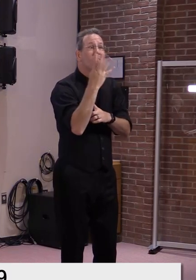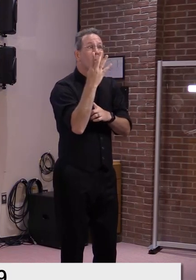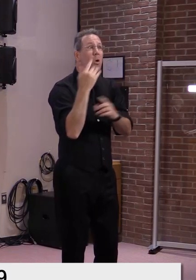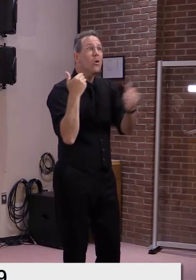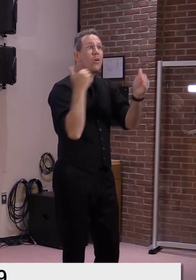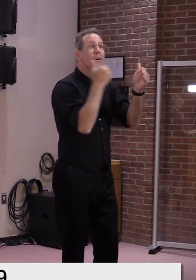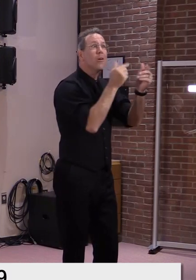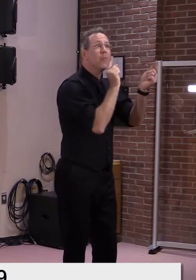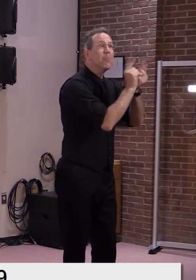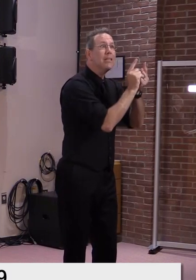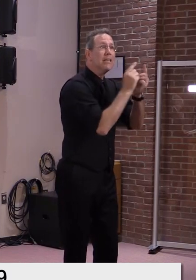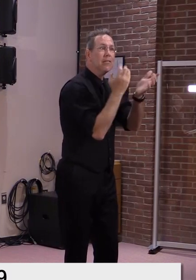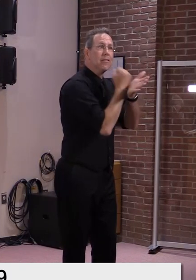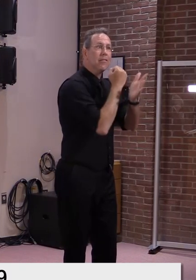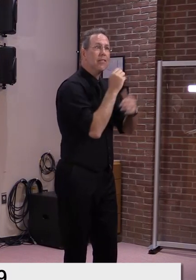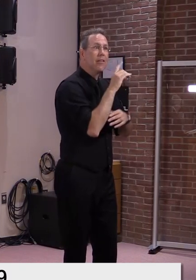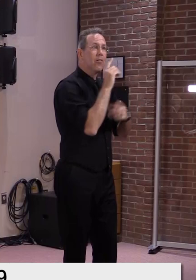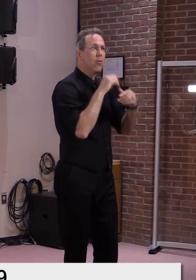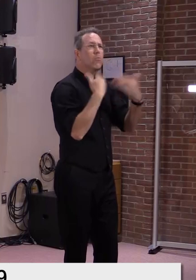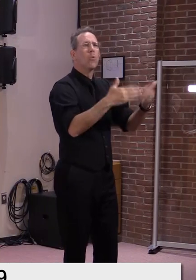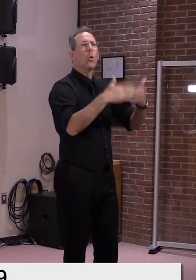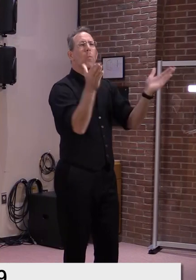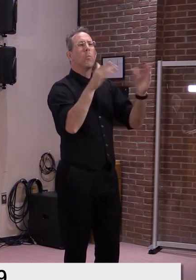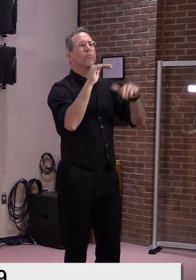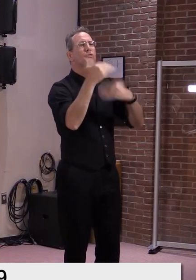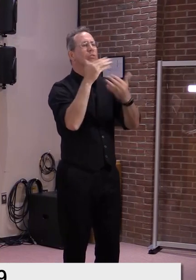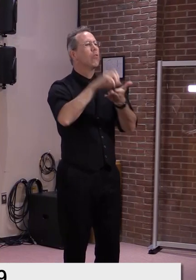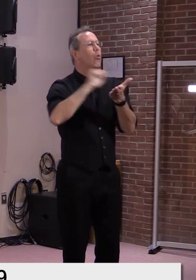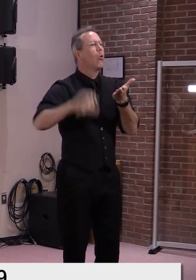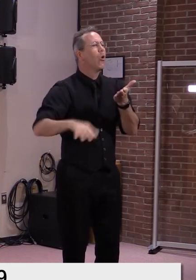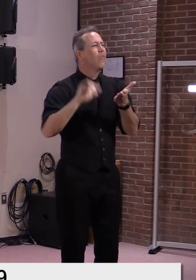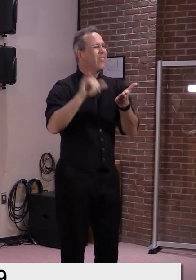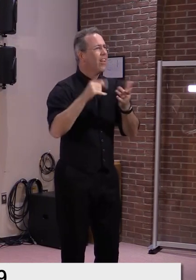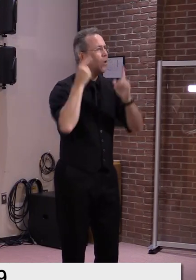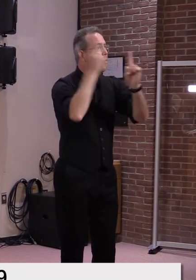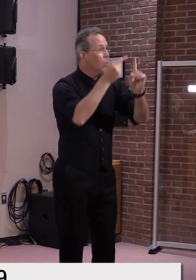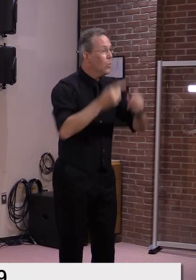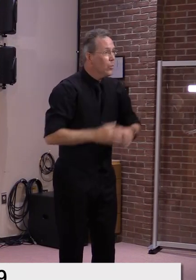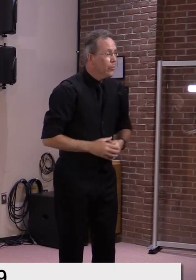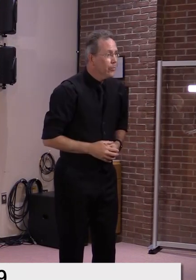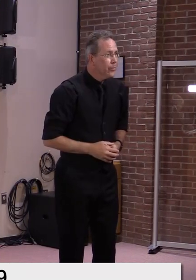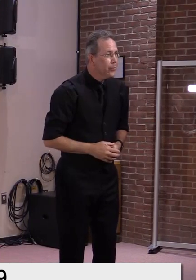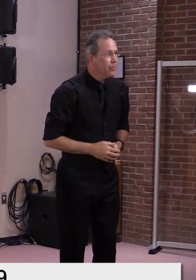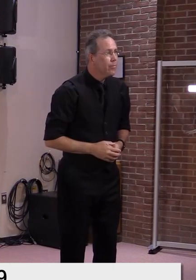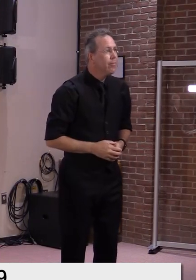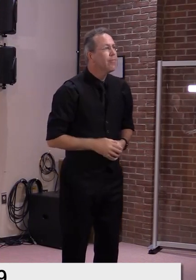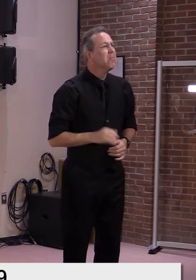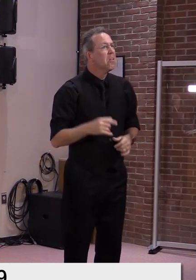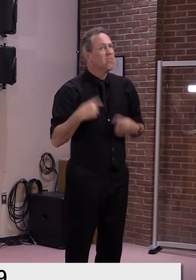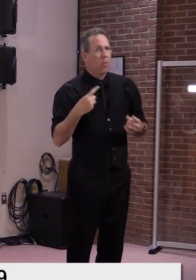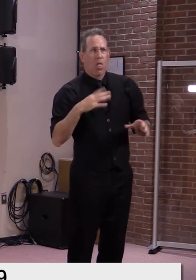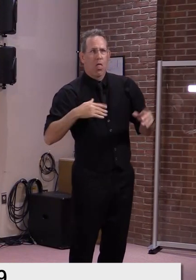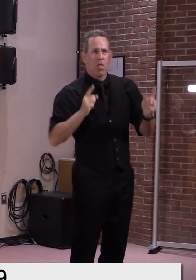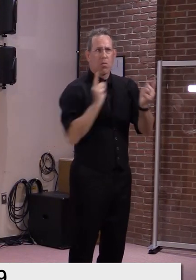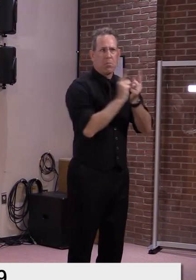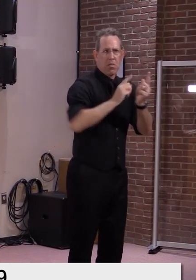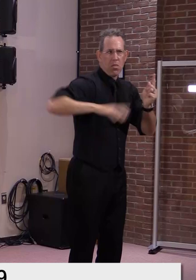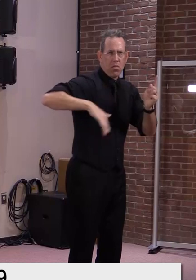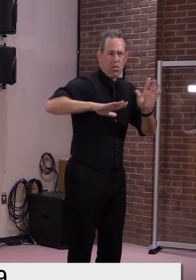that day. Otherwise, the restrictions would remain in place until July 4th and would then be